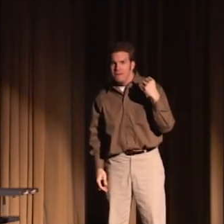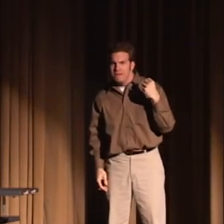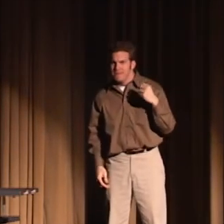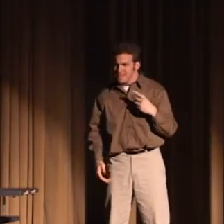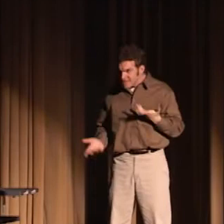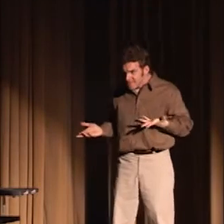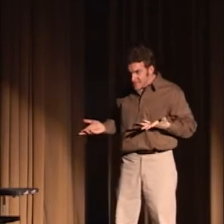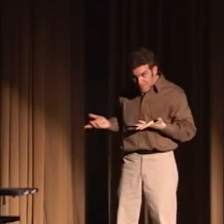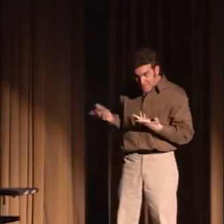me